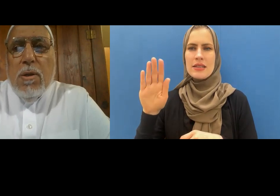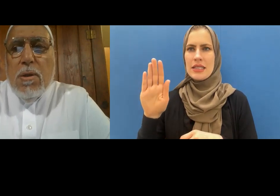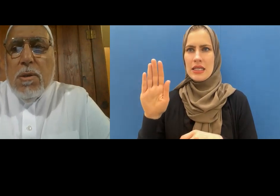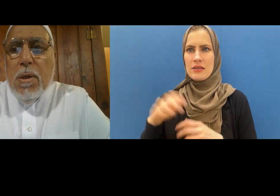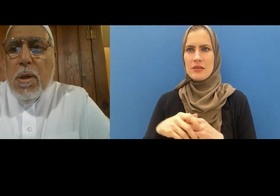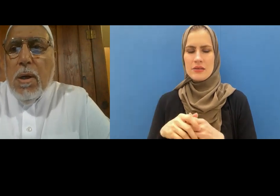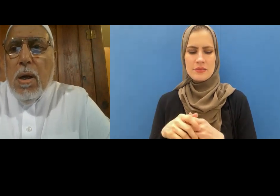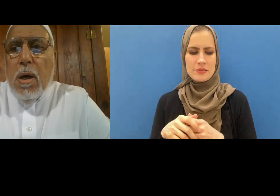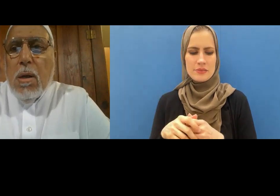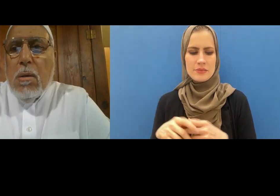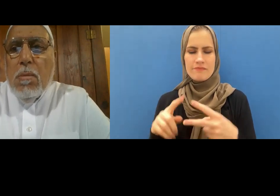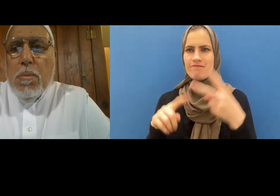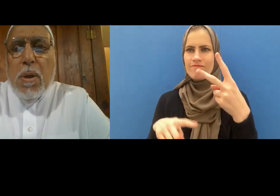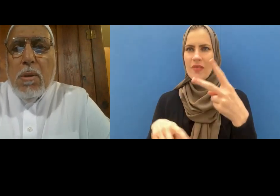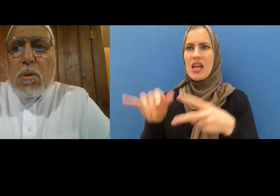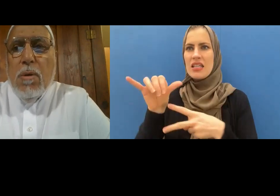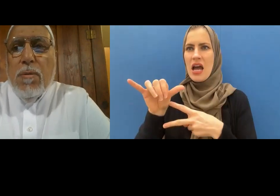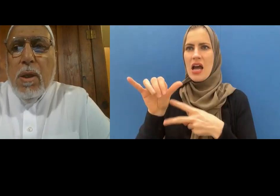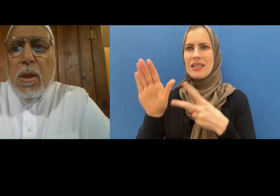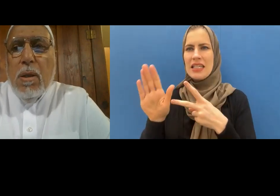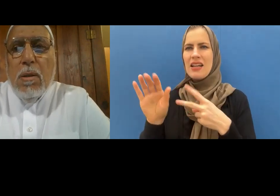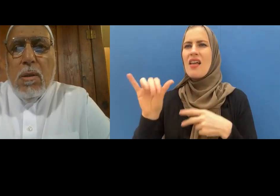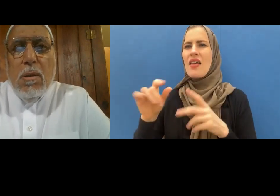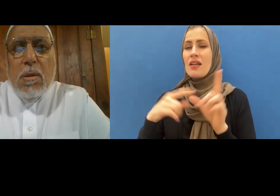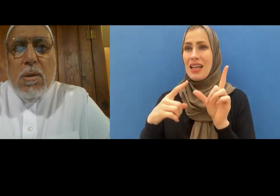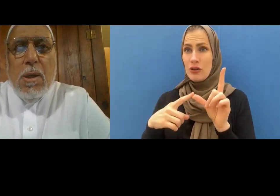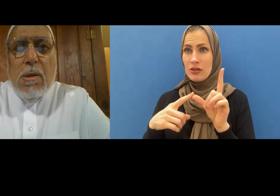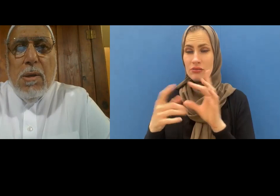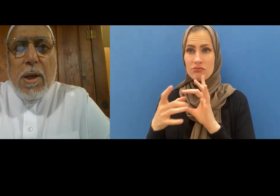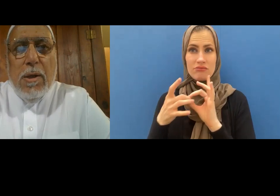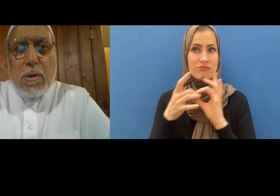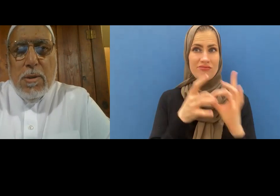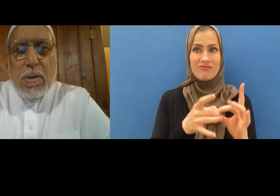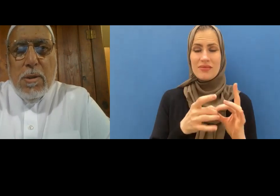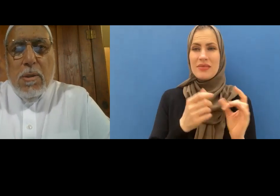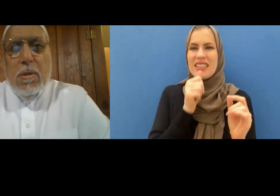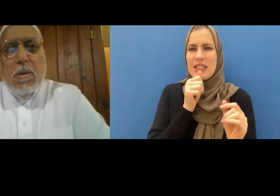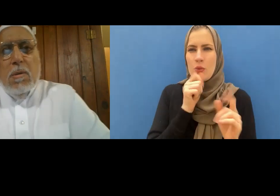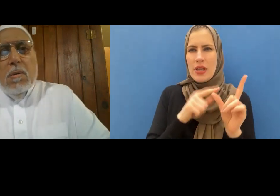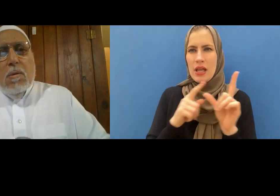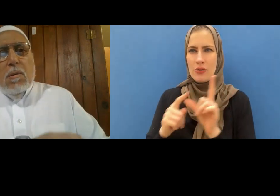Those letters are part of the secret letters,